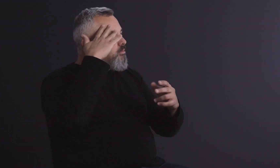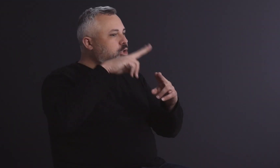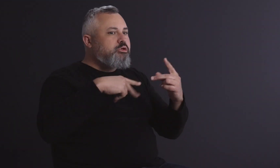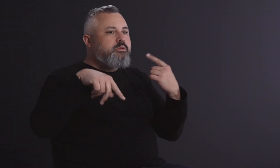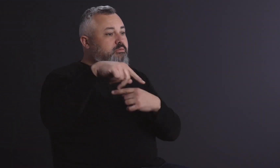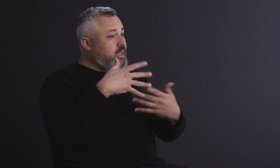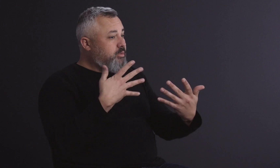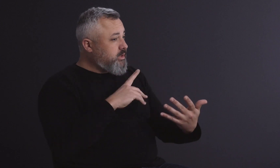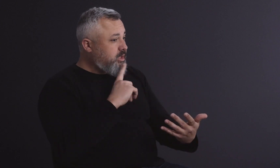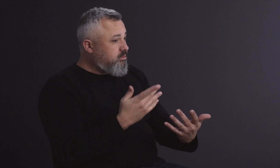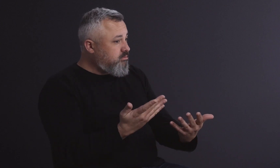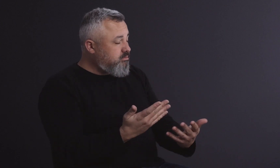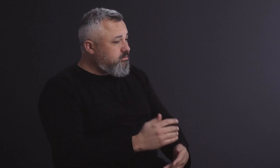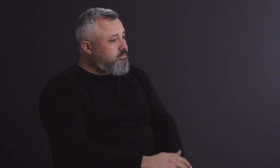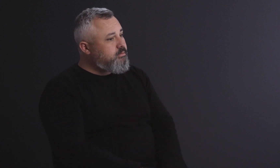hospitals or to other parents out there?